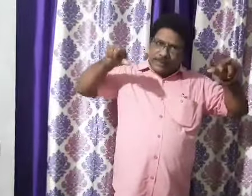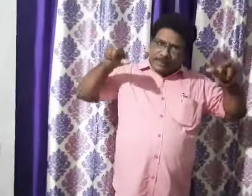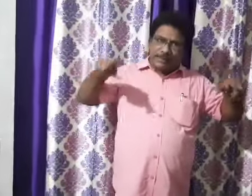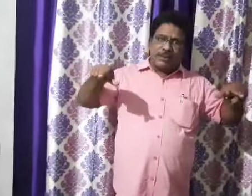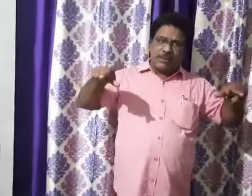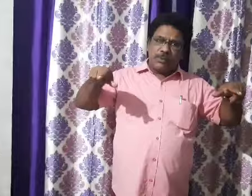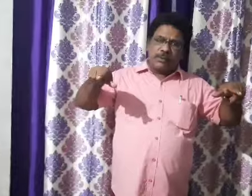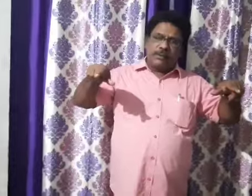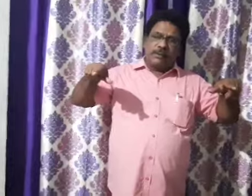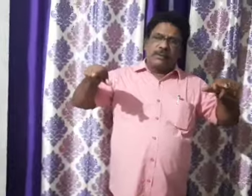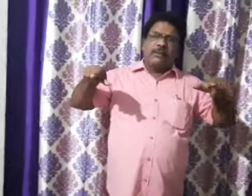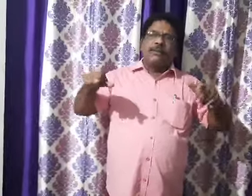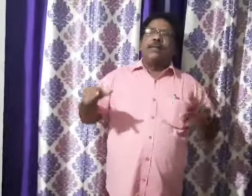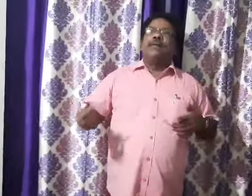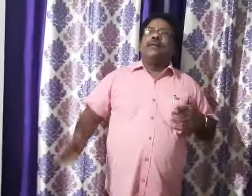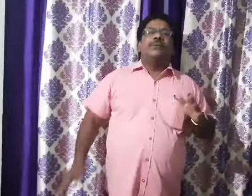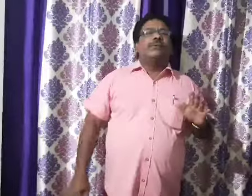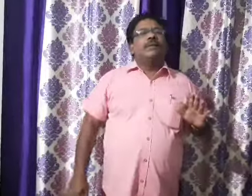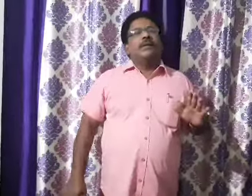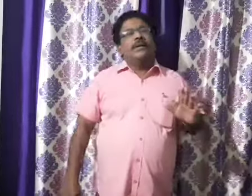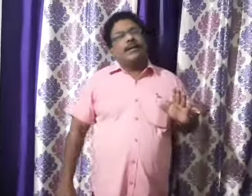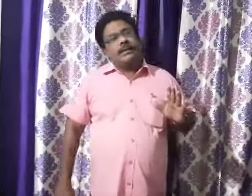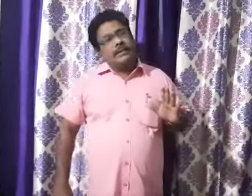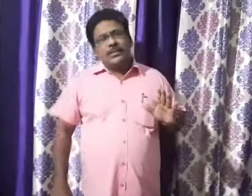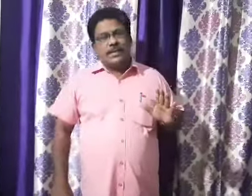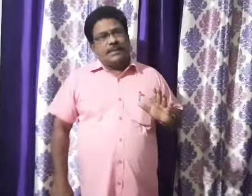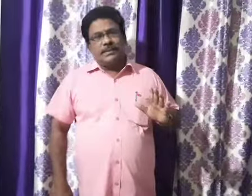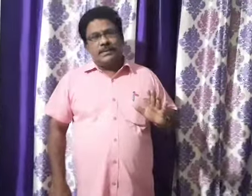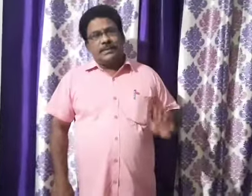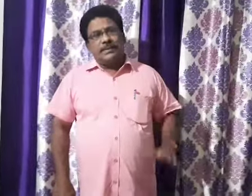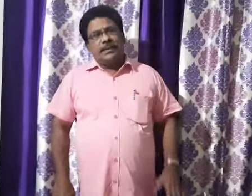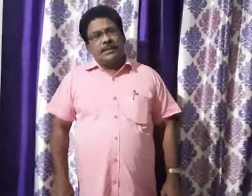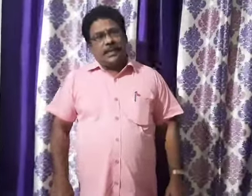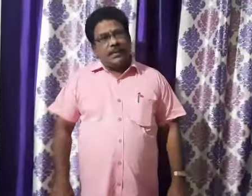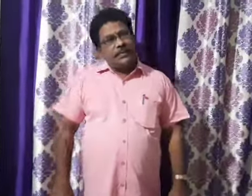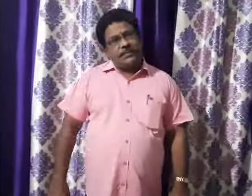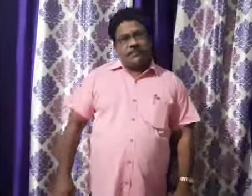you have to read the textbook. Then you learn the question answers. Thank you.